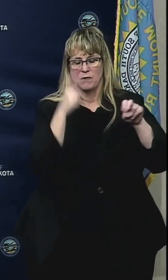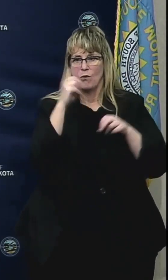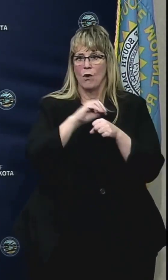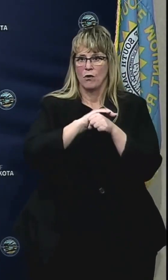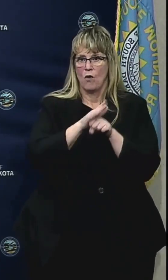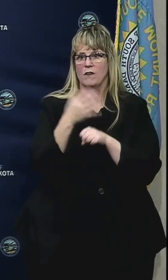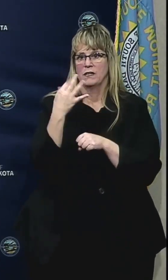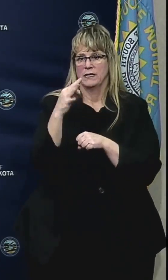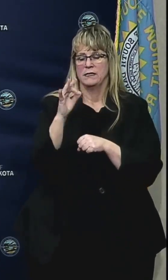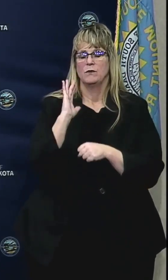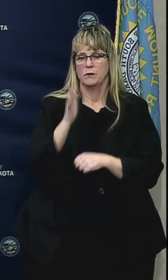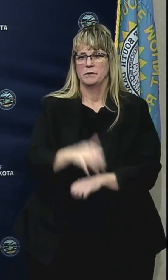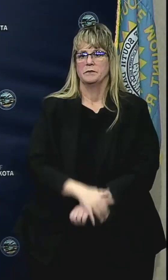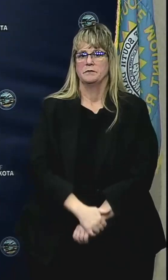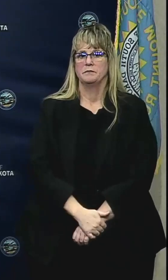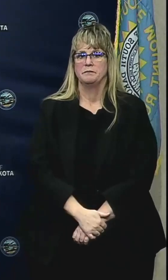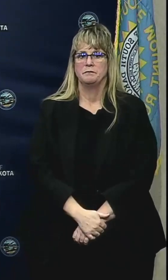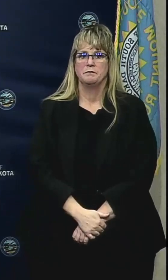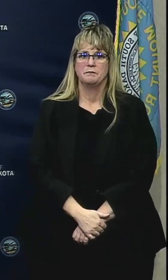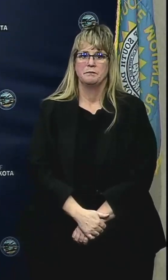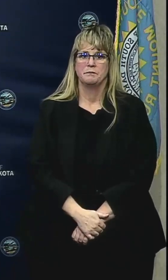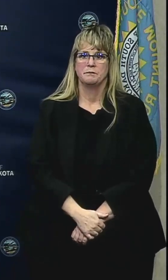COVID-19.